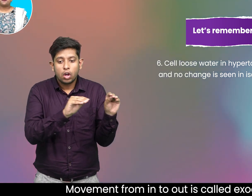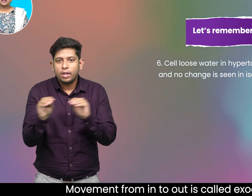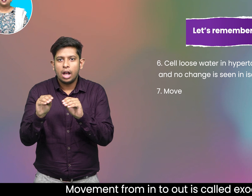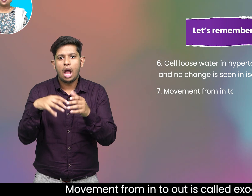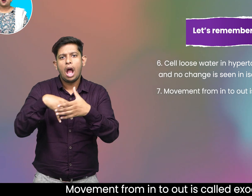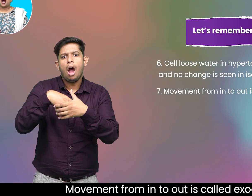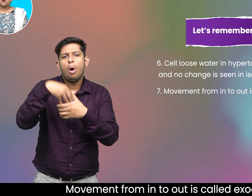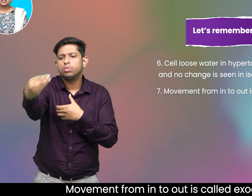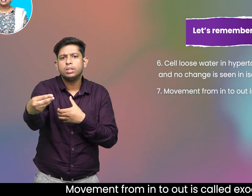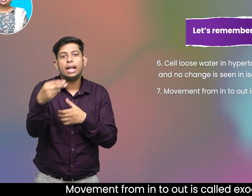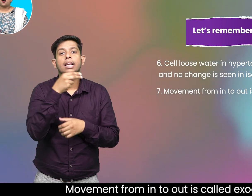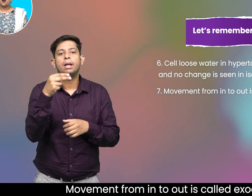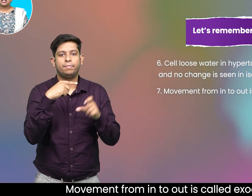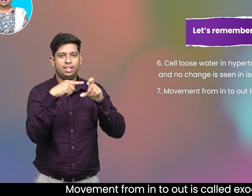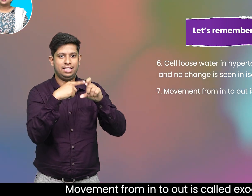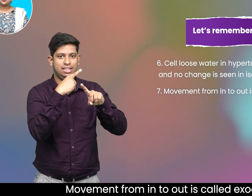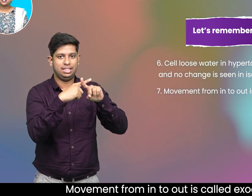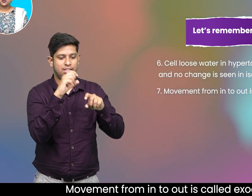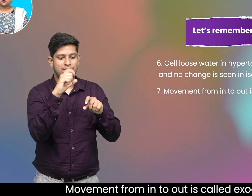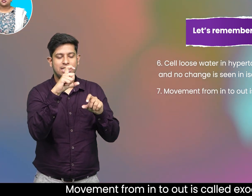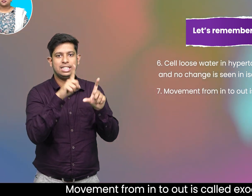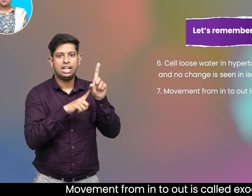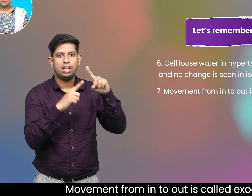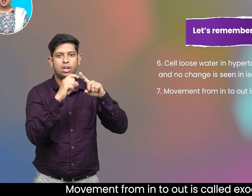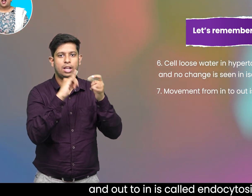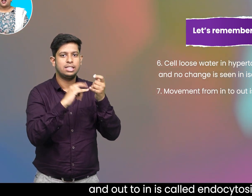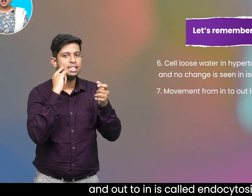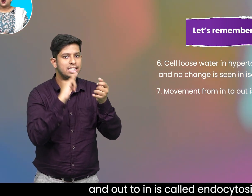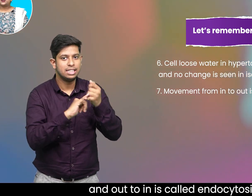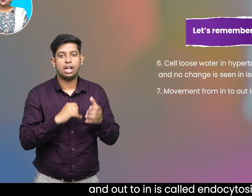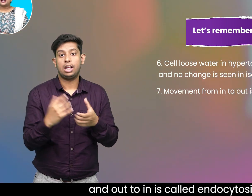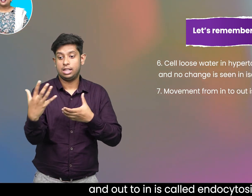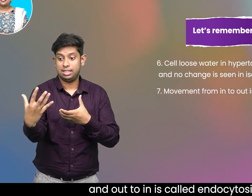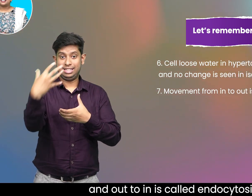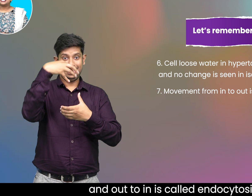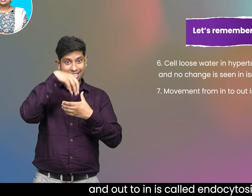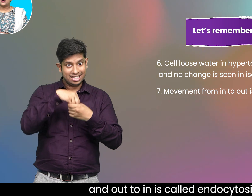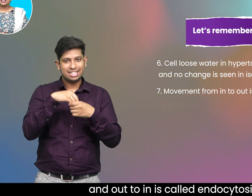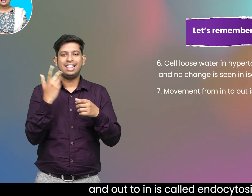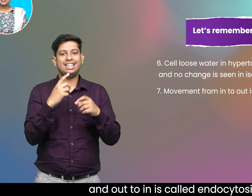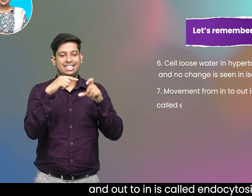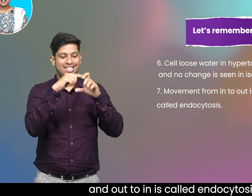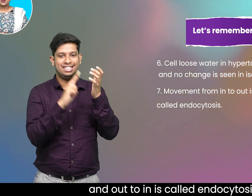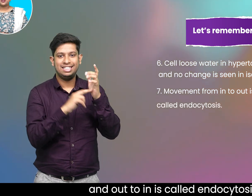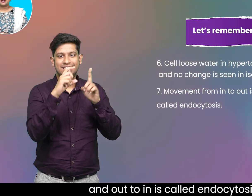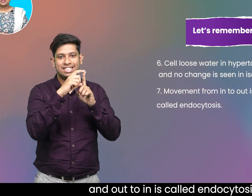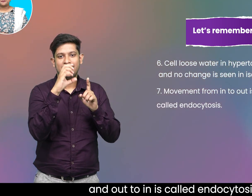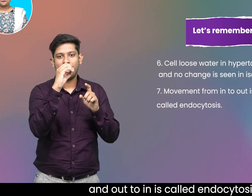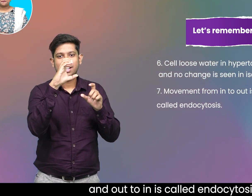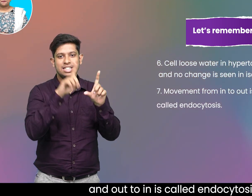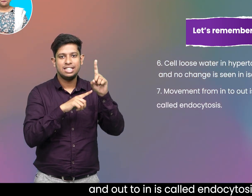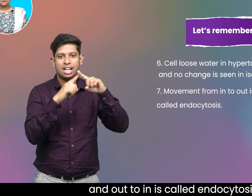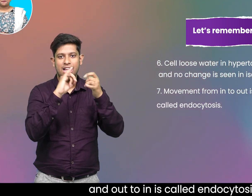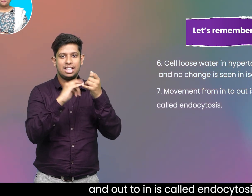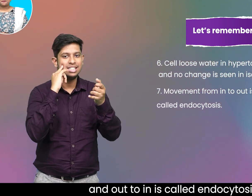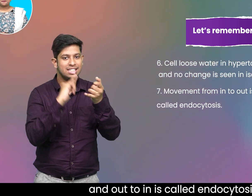Movement from in to out is called exocytosis and out to in is called endocytosis.